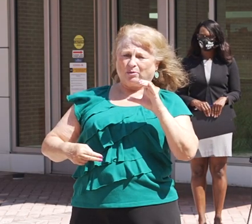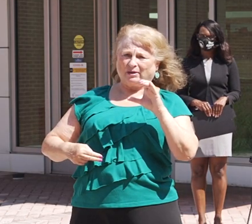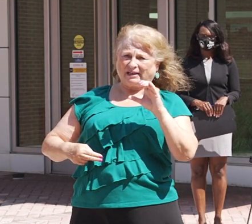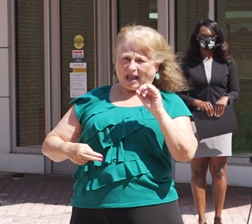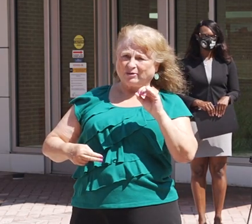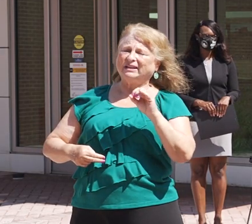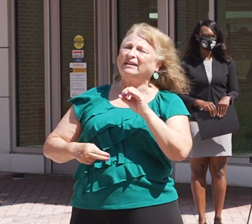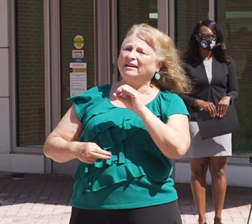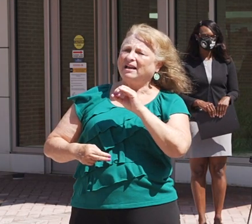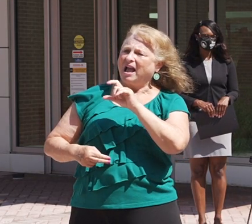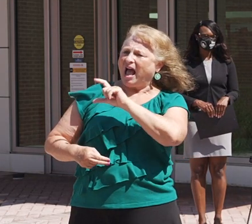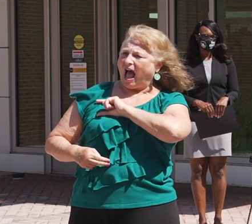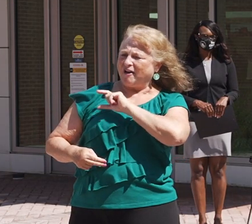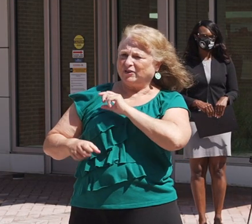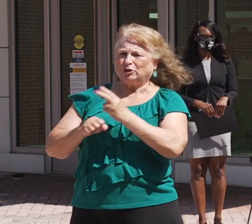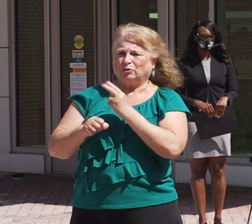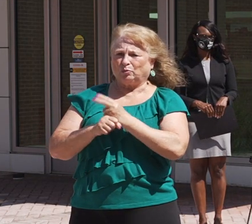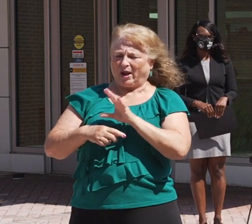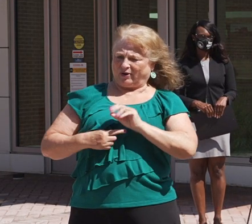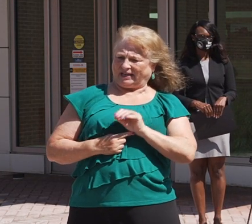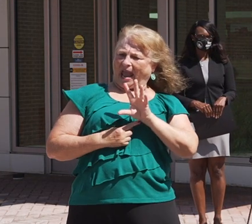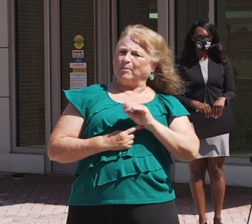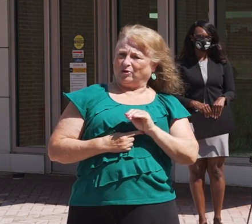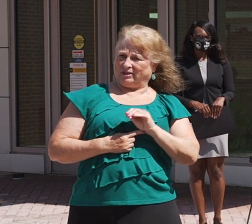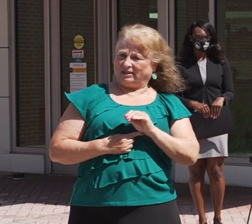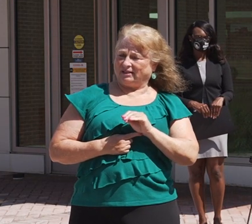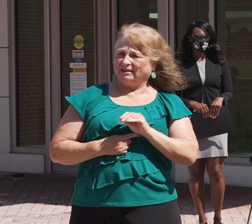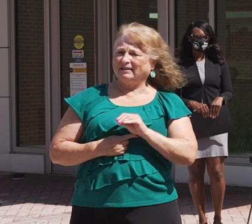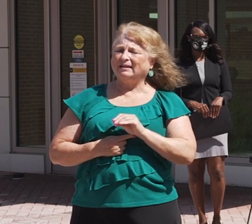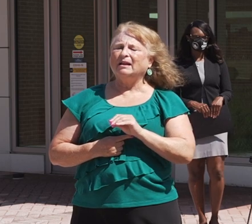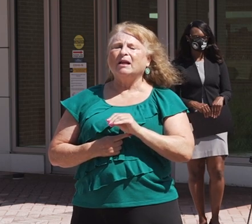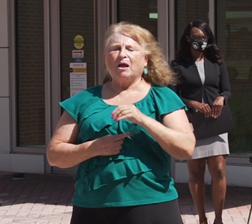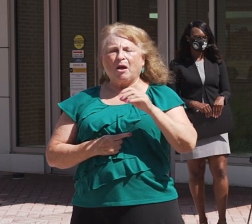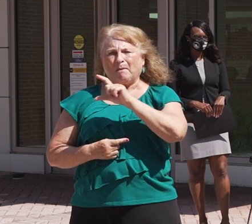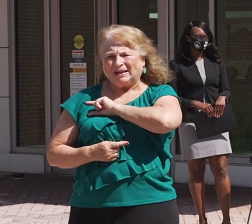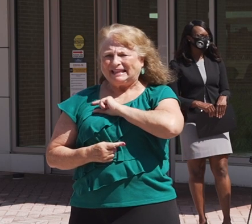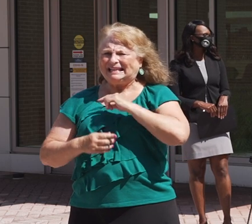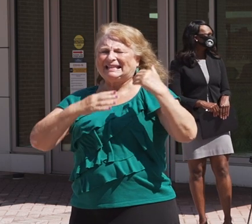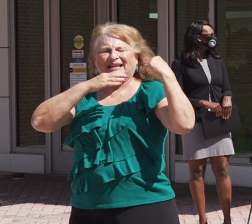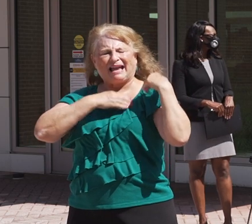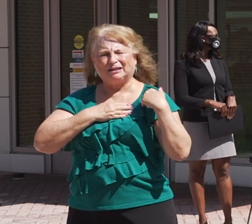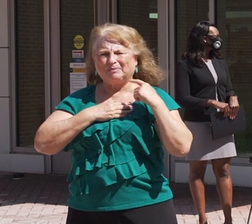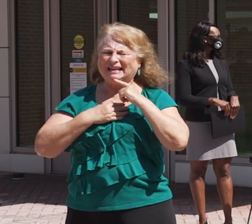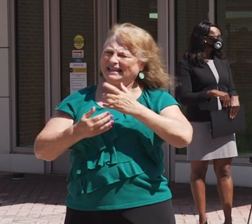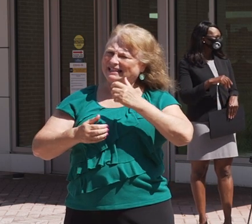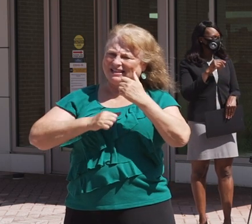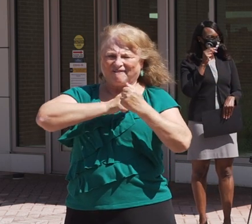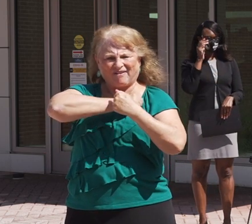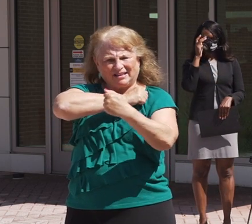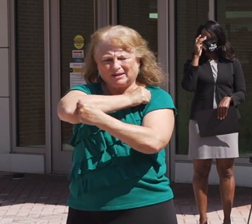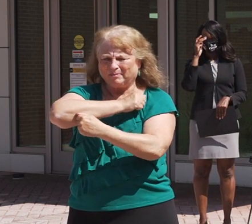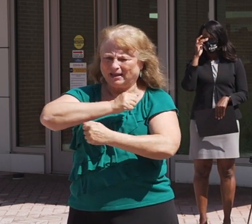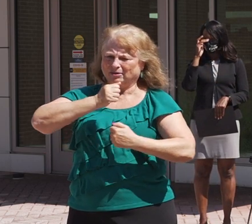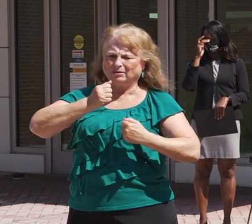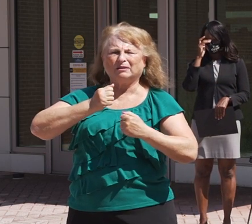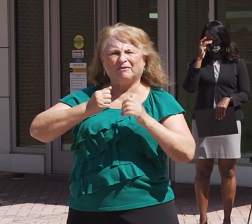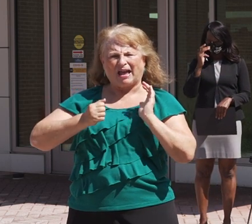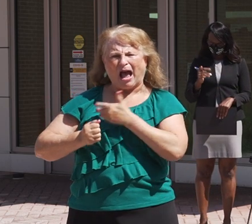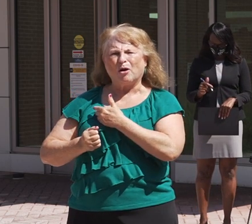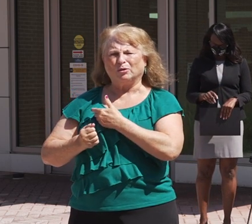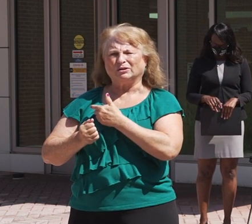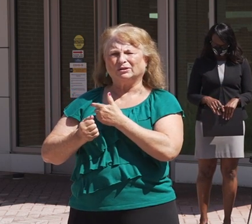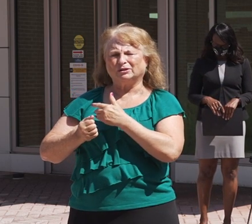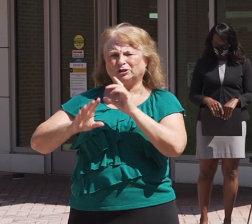officers wearing body-worn camera. Police accountability is the fundamental tenet of our